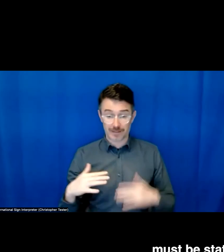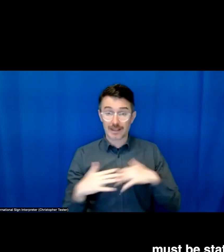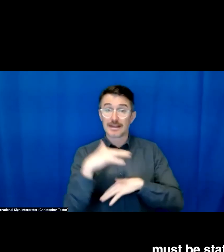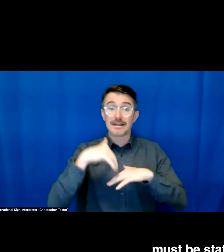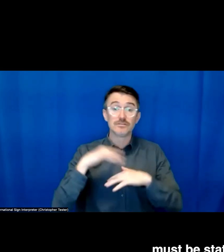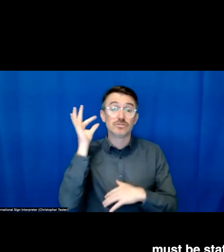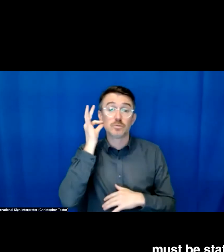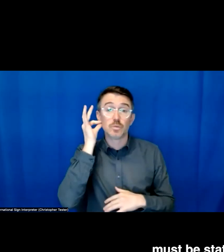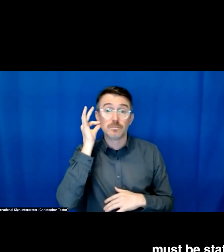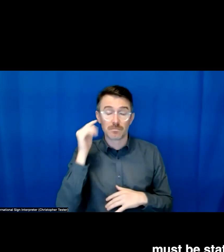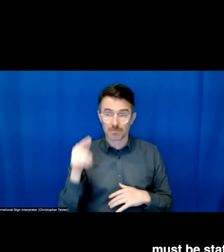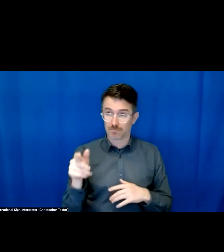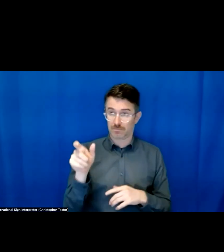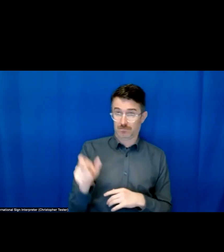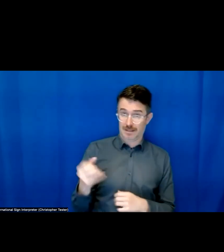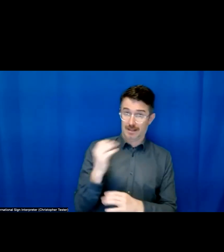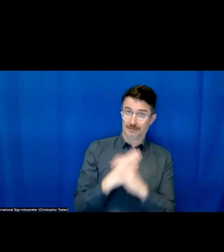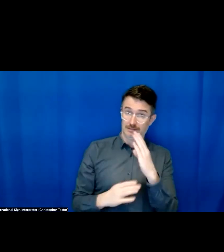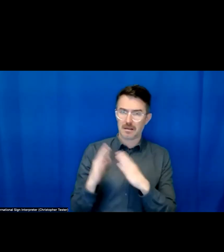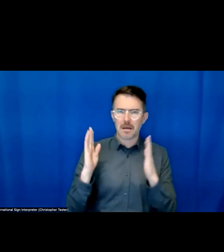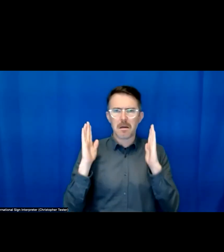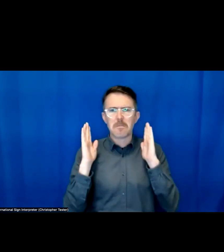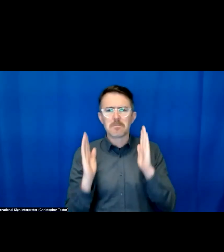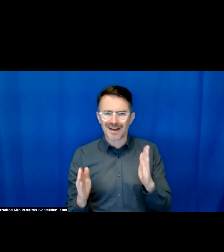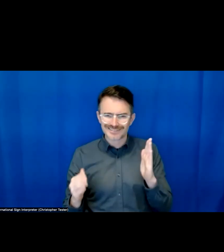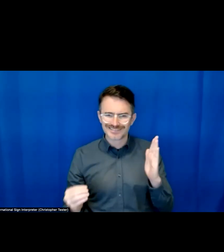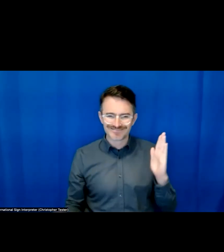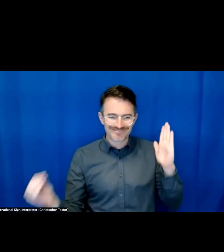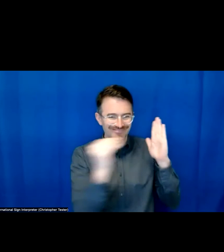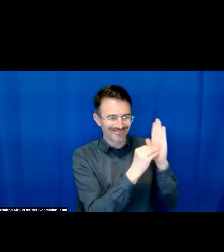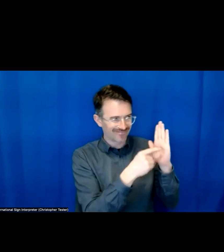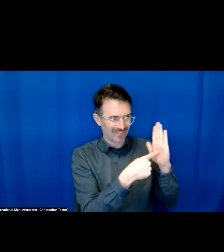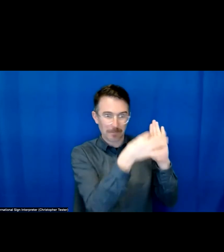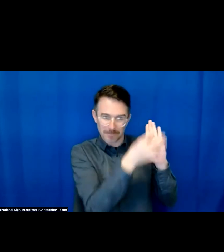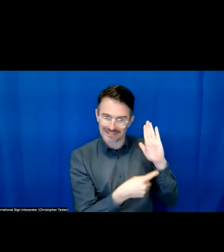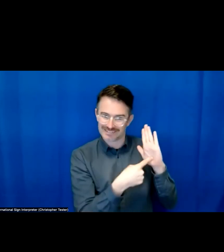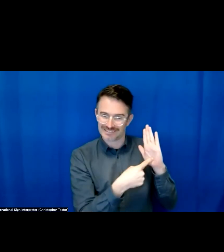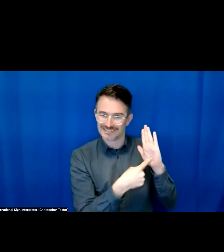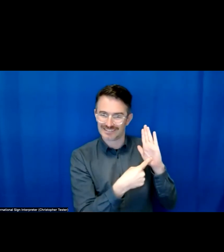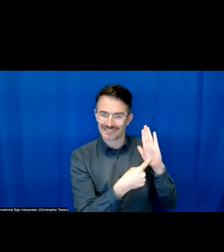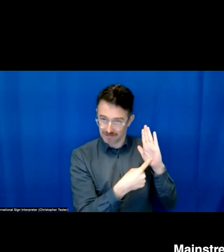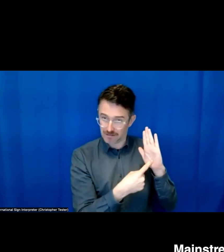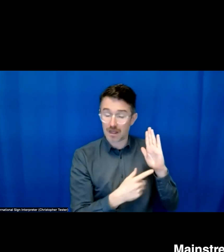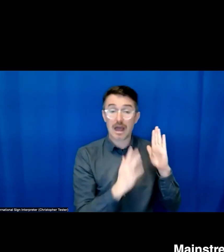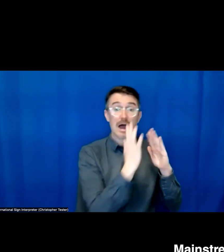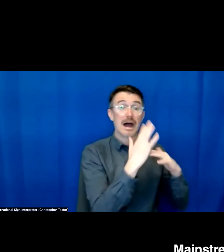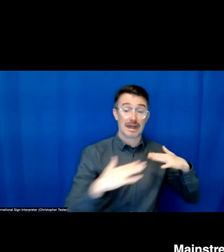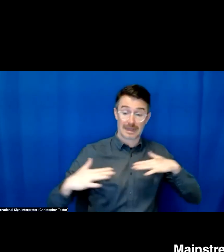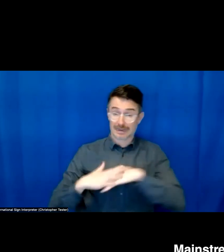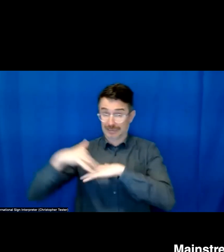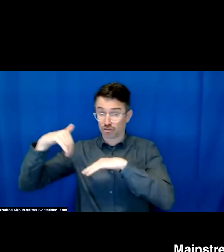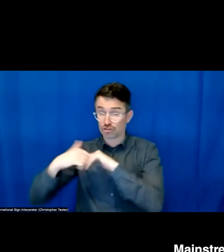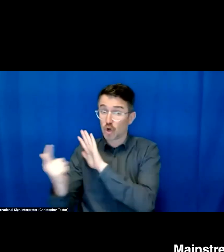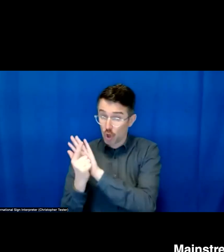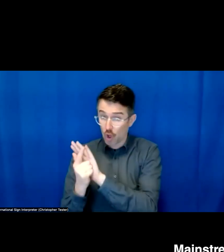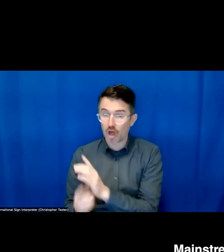made for indigenous people, women, and persons with disabilities. And 5, mainstreaming the